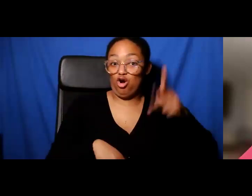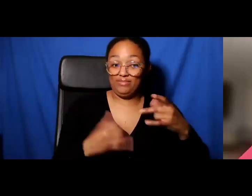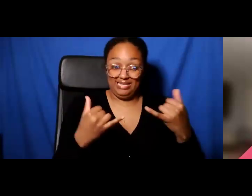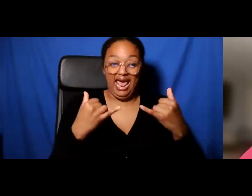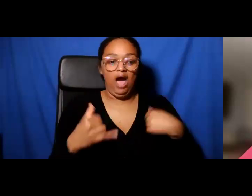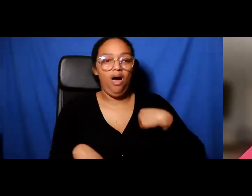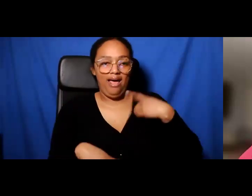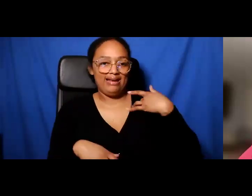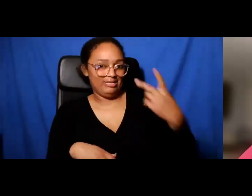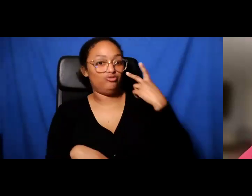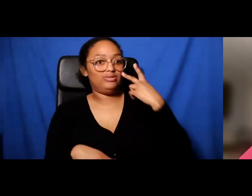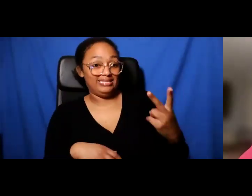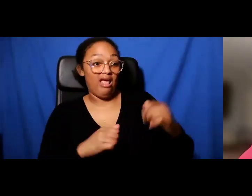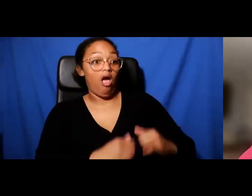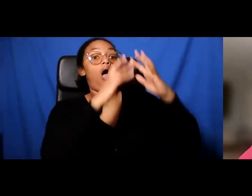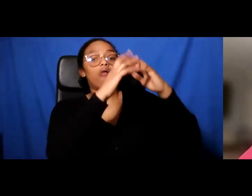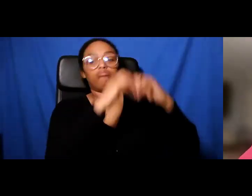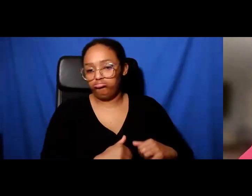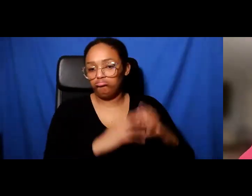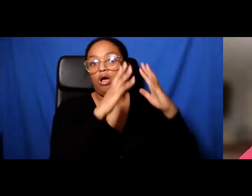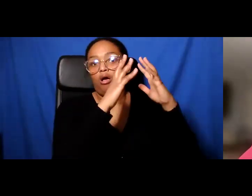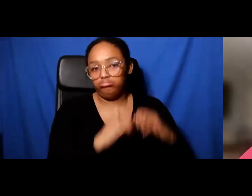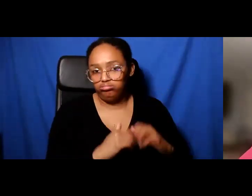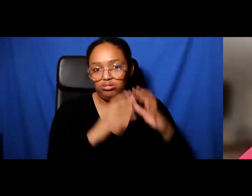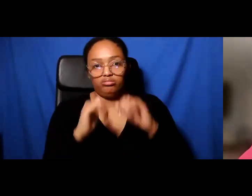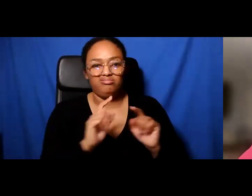that tend to fail.